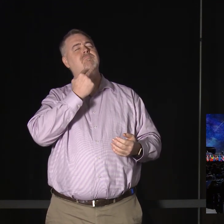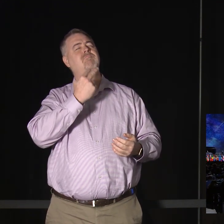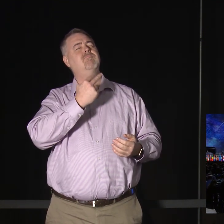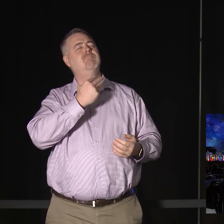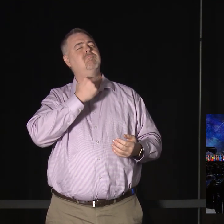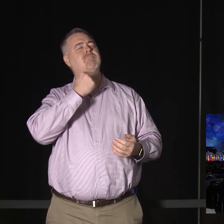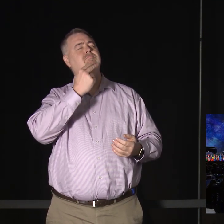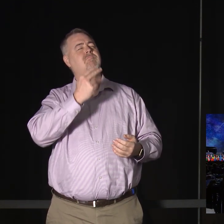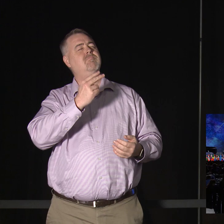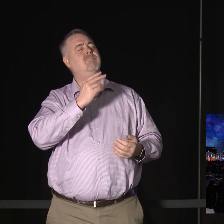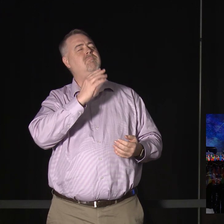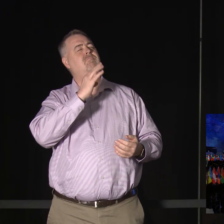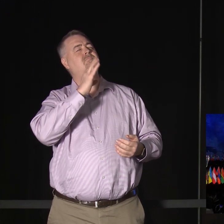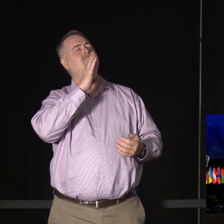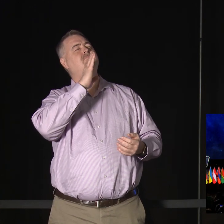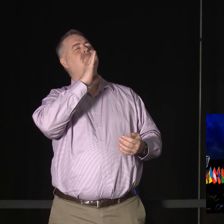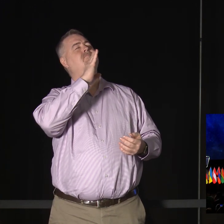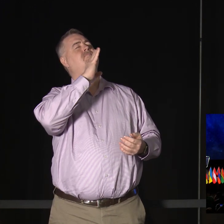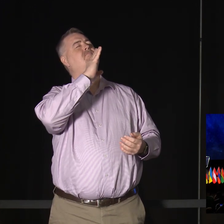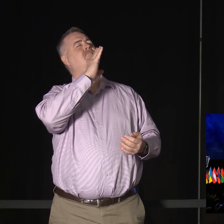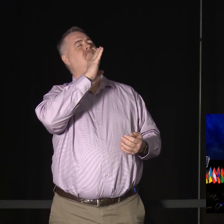to